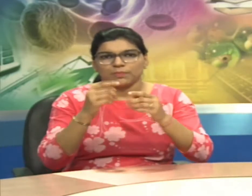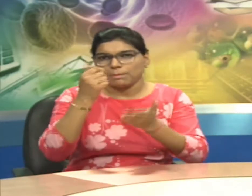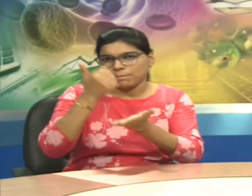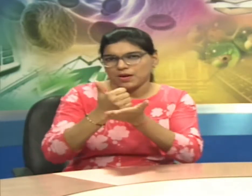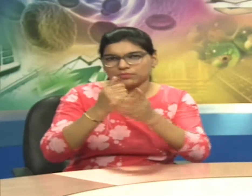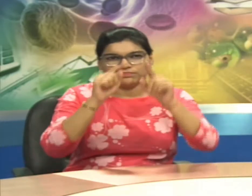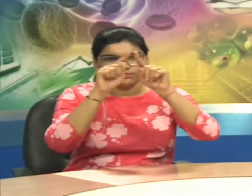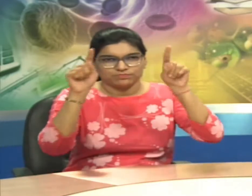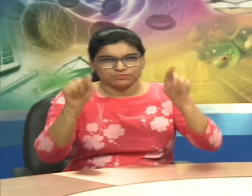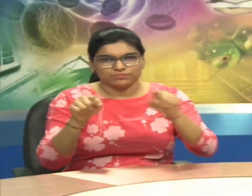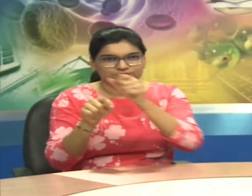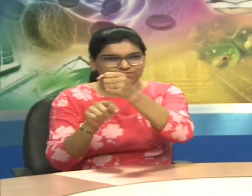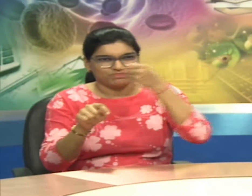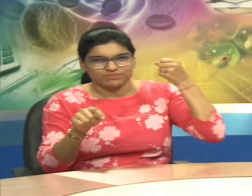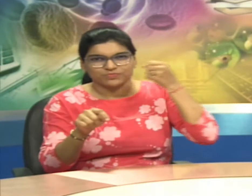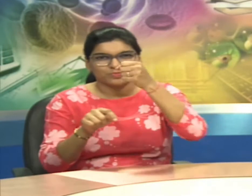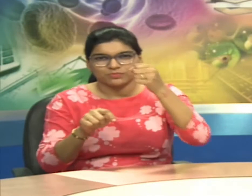occupied, which means full.